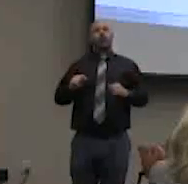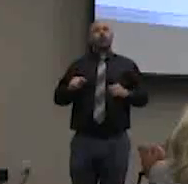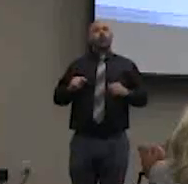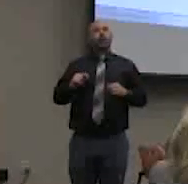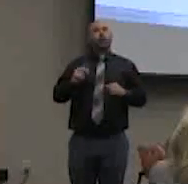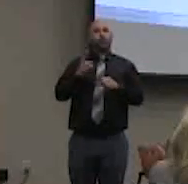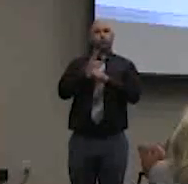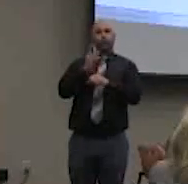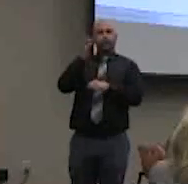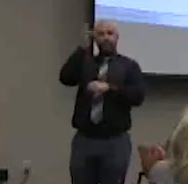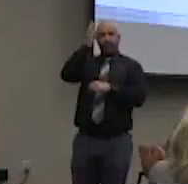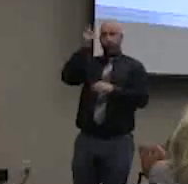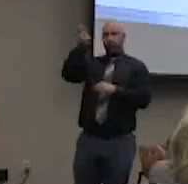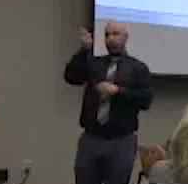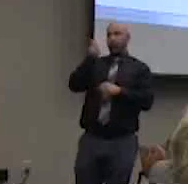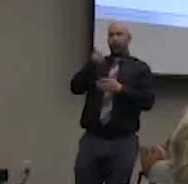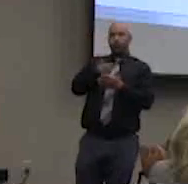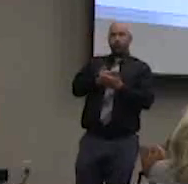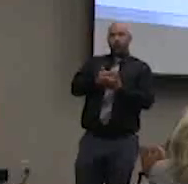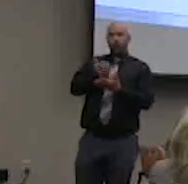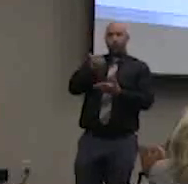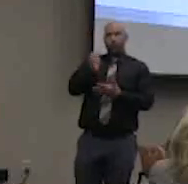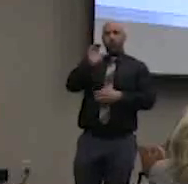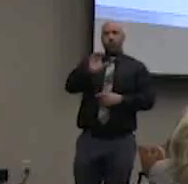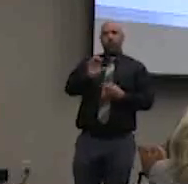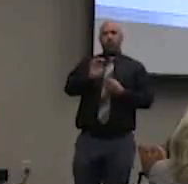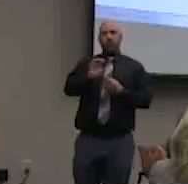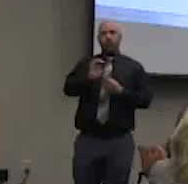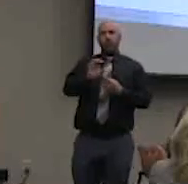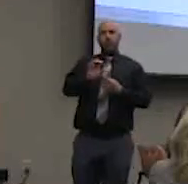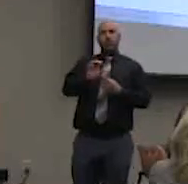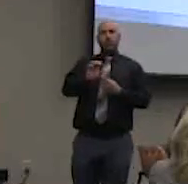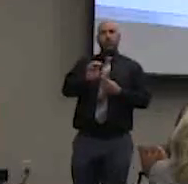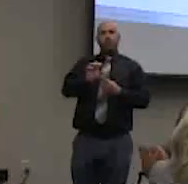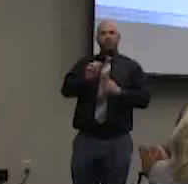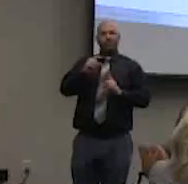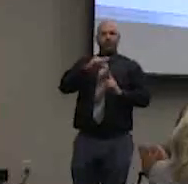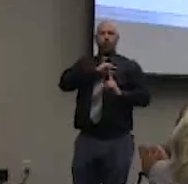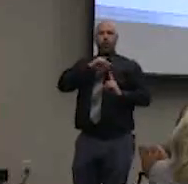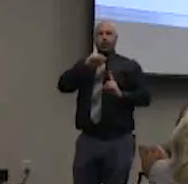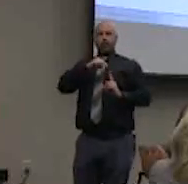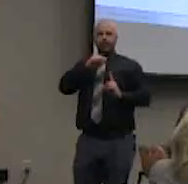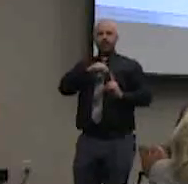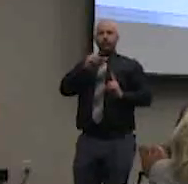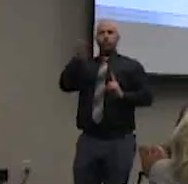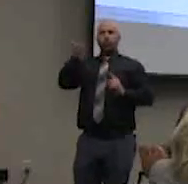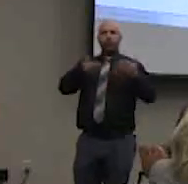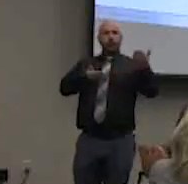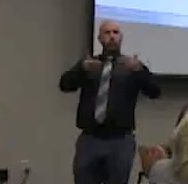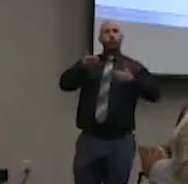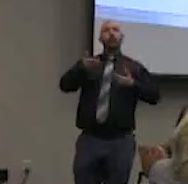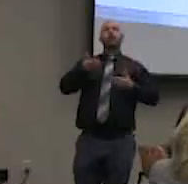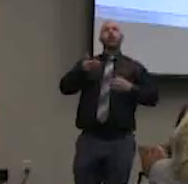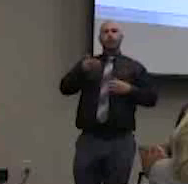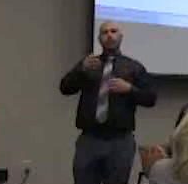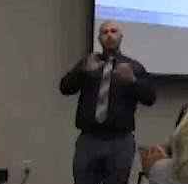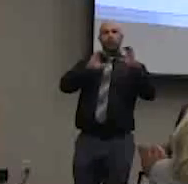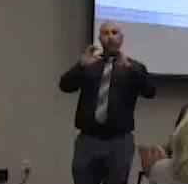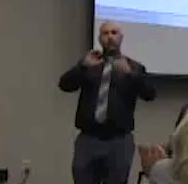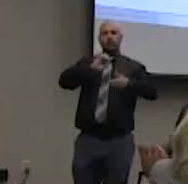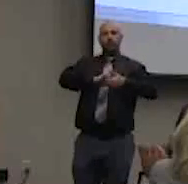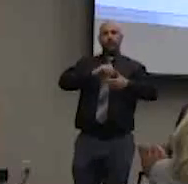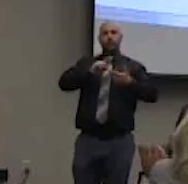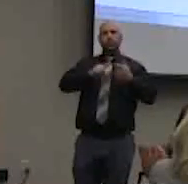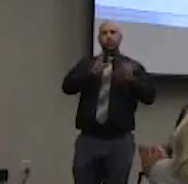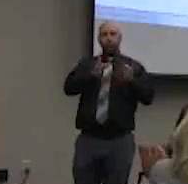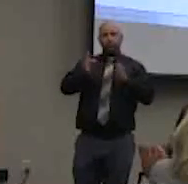that we secured around quality to bring in communication partners, to bring in strategic planning partners, to